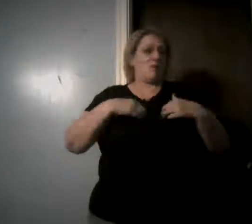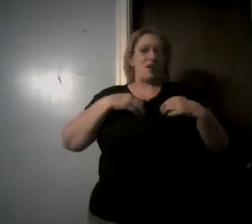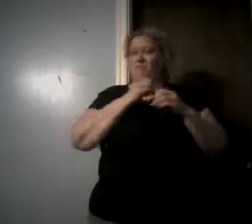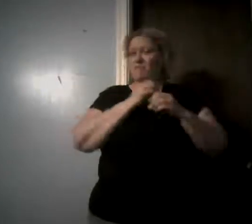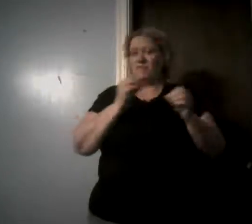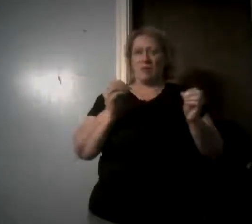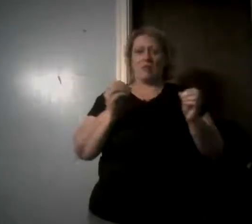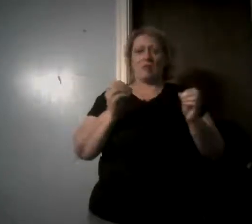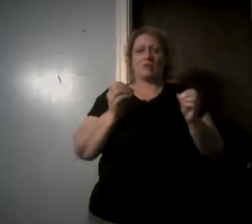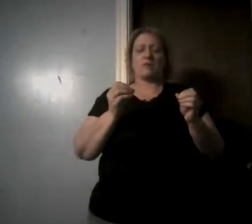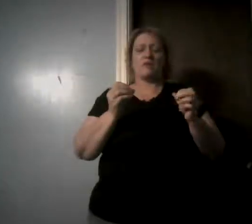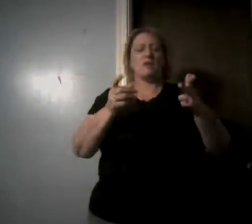Three.